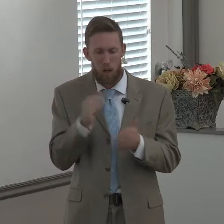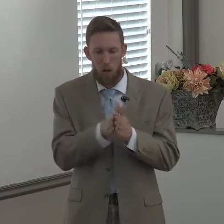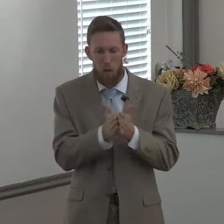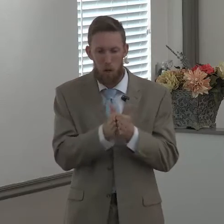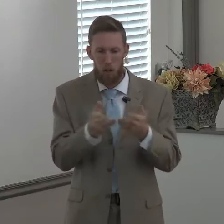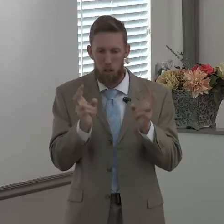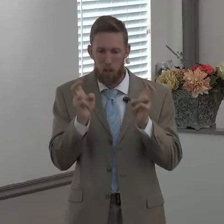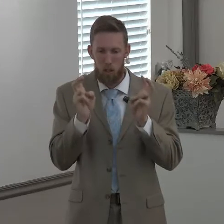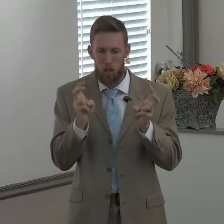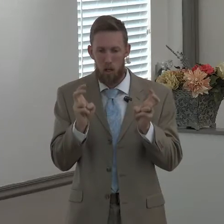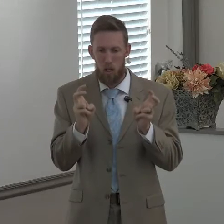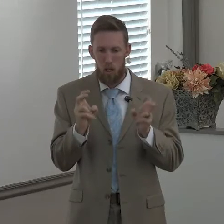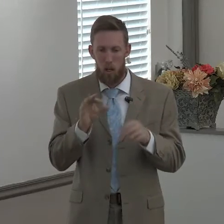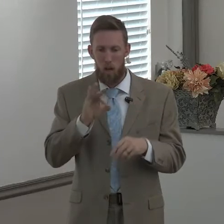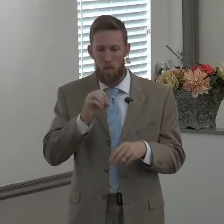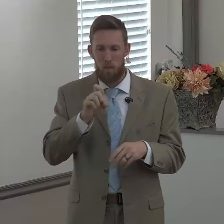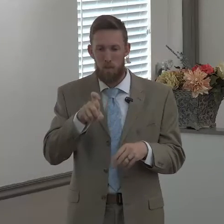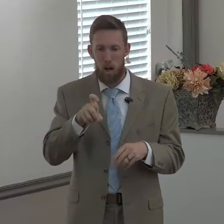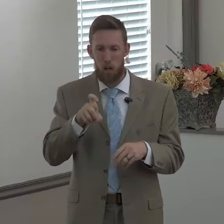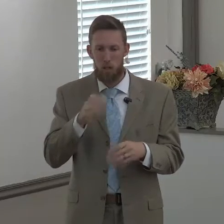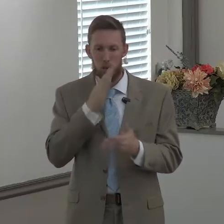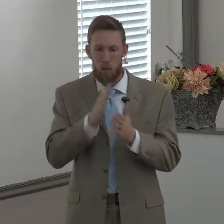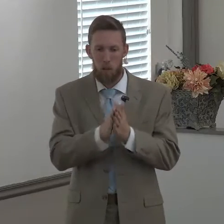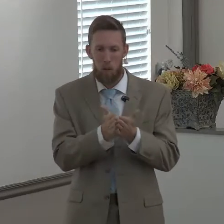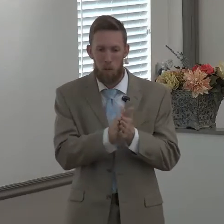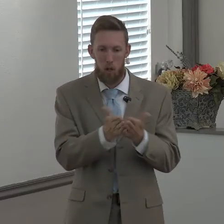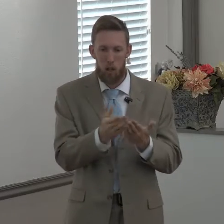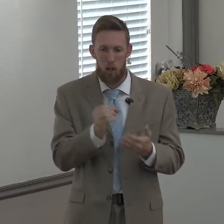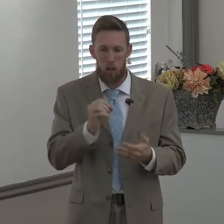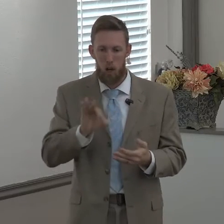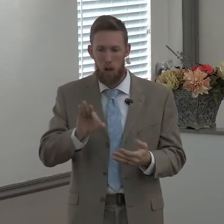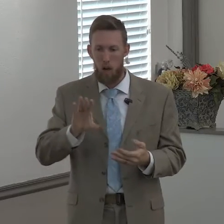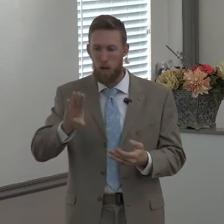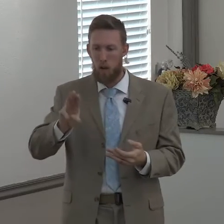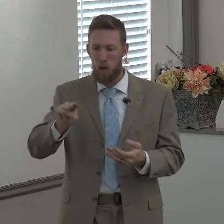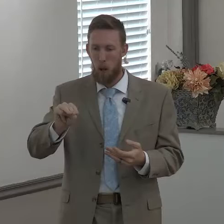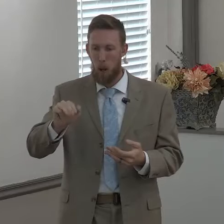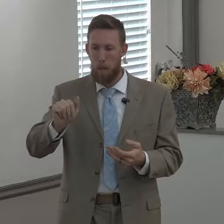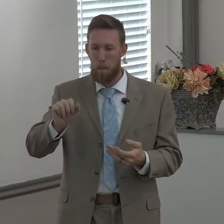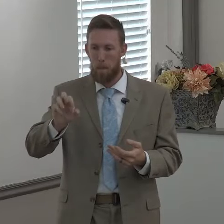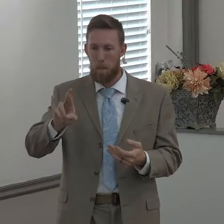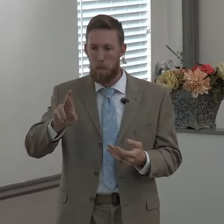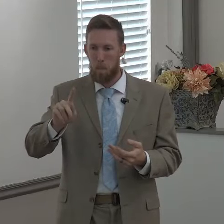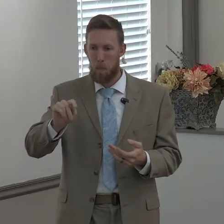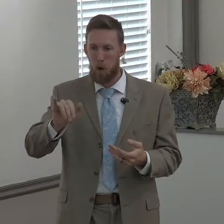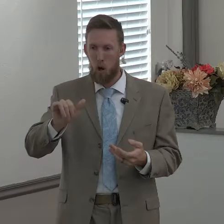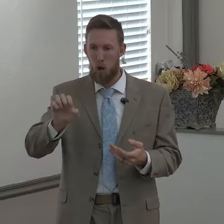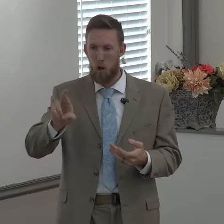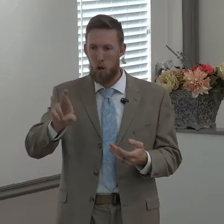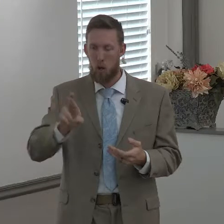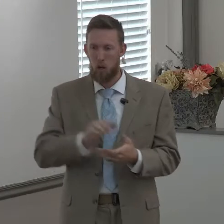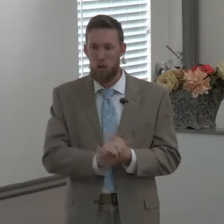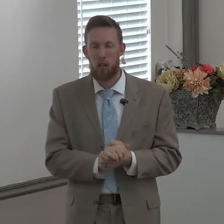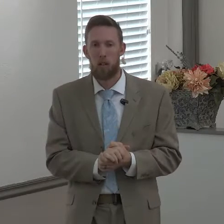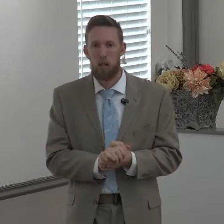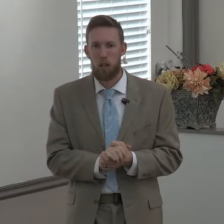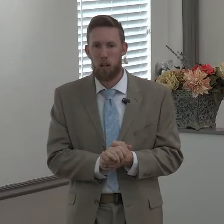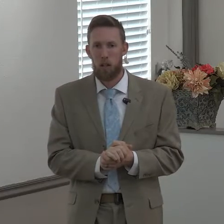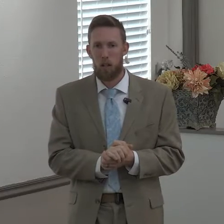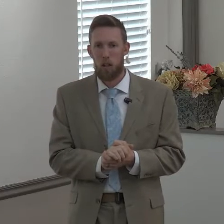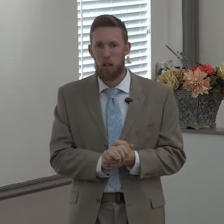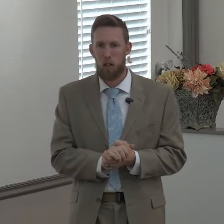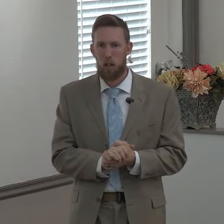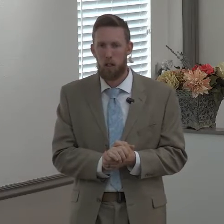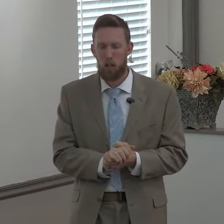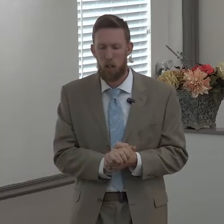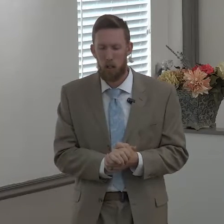if you read the first chapter or so of Fox's Book of Martyrs and you read about